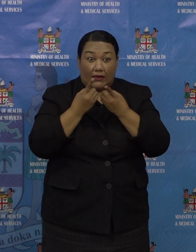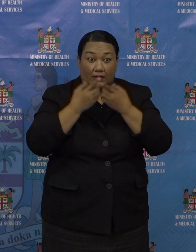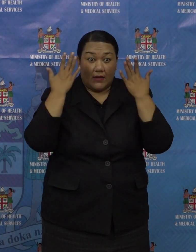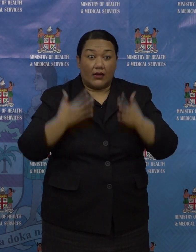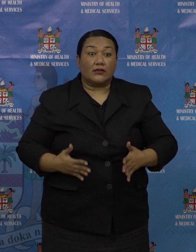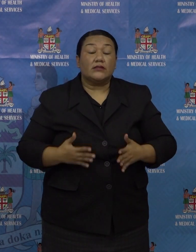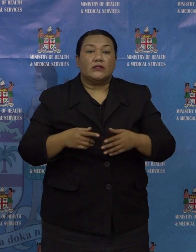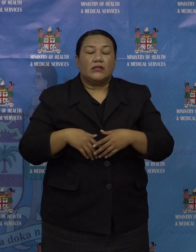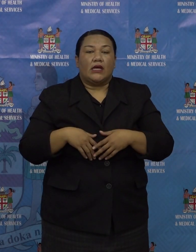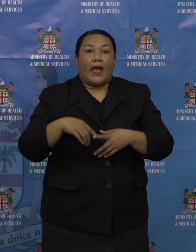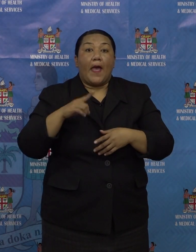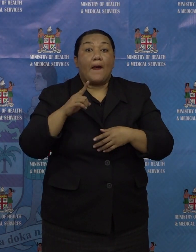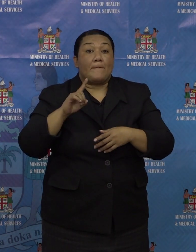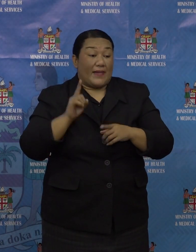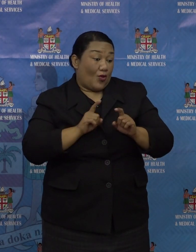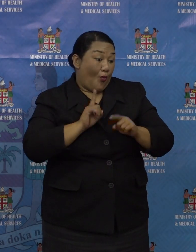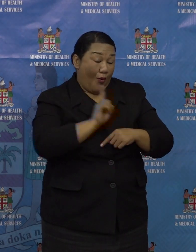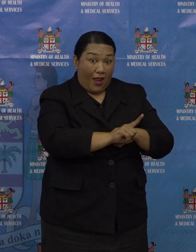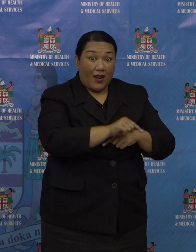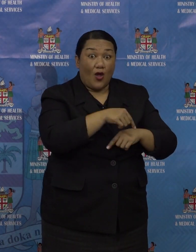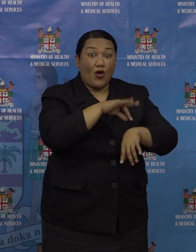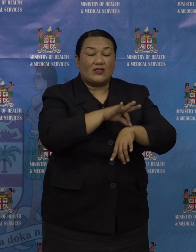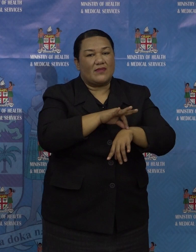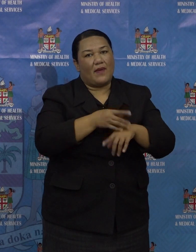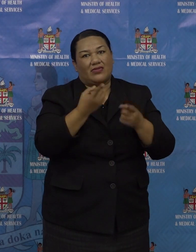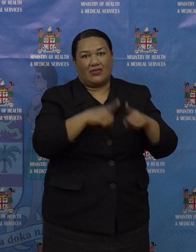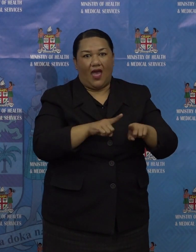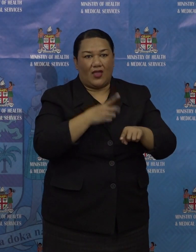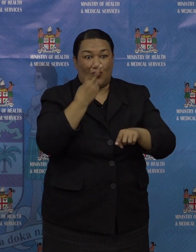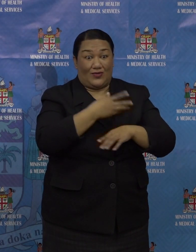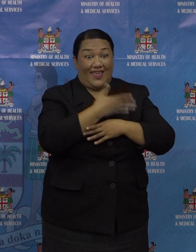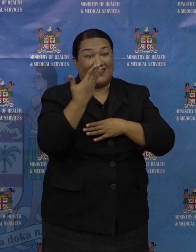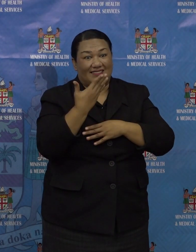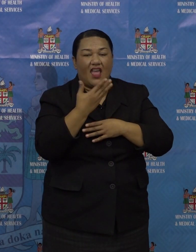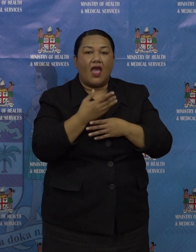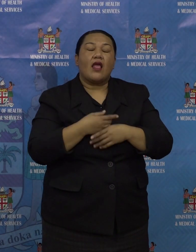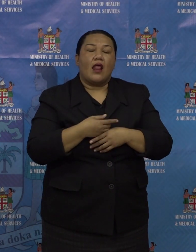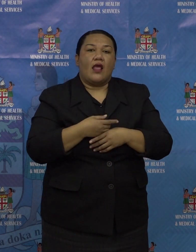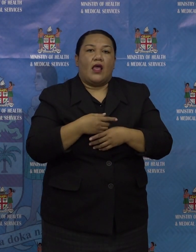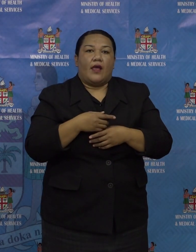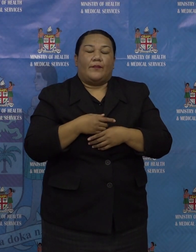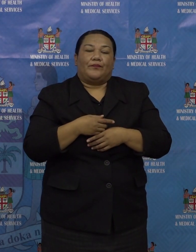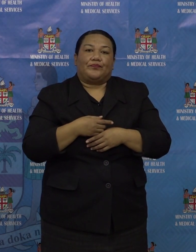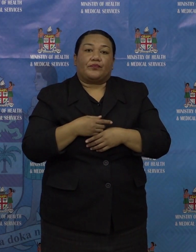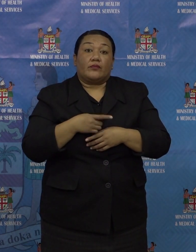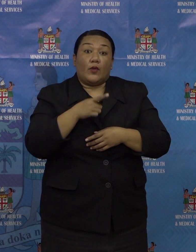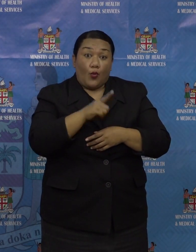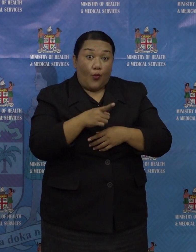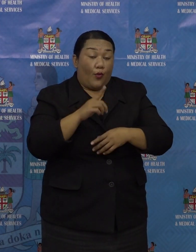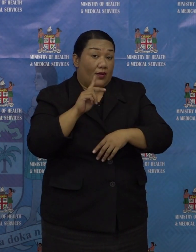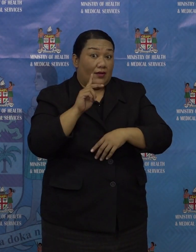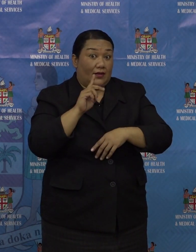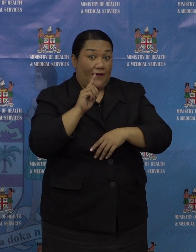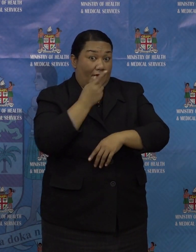Sadly, she died 2 days after admission on the 8th of August. She received the first dose of the vaccine in early